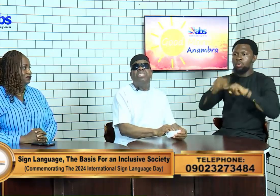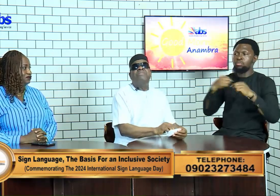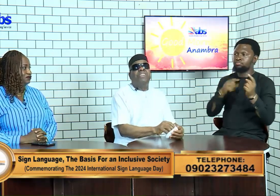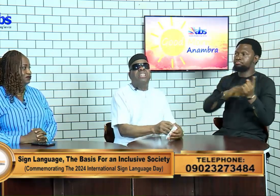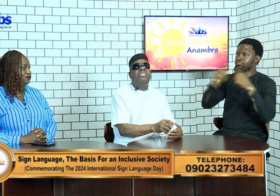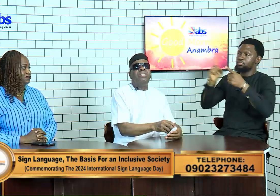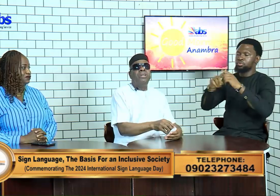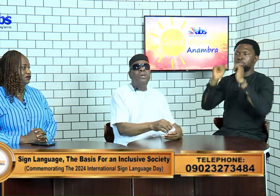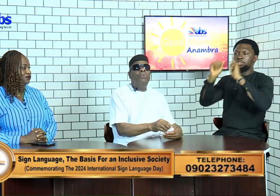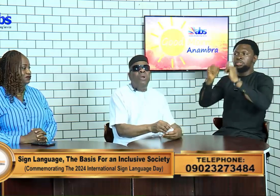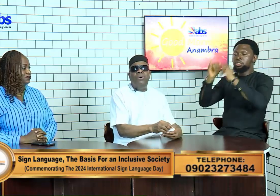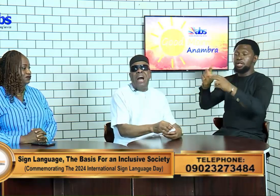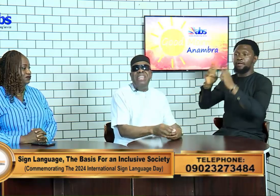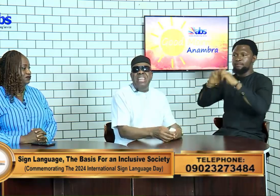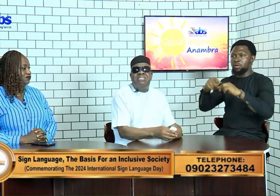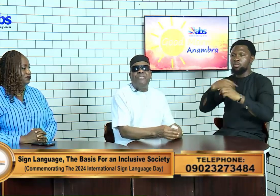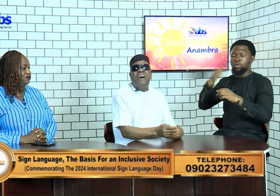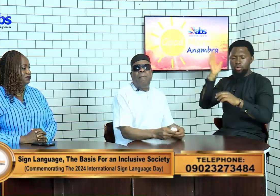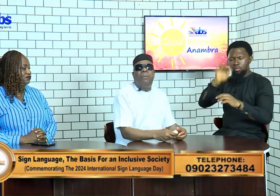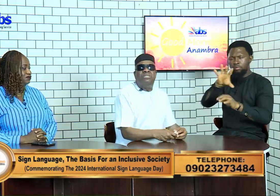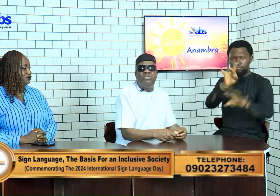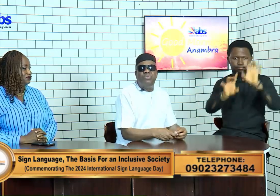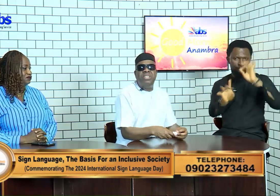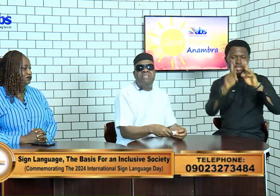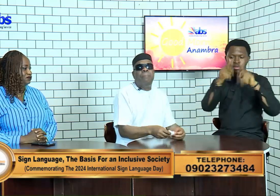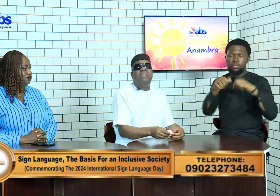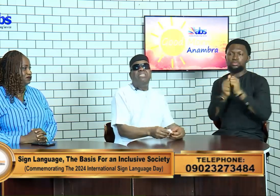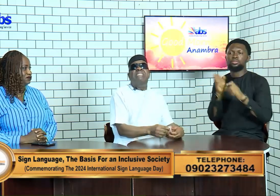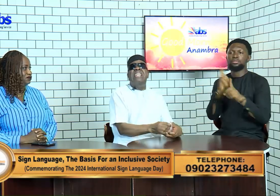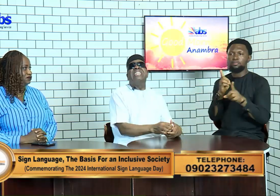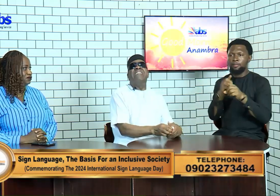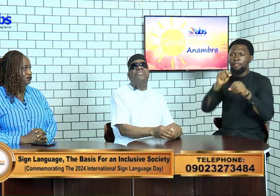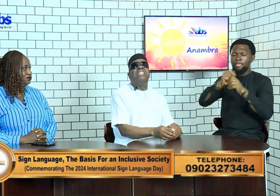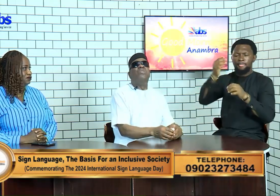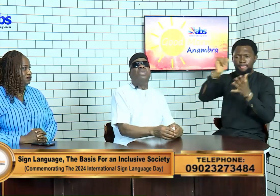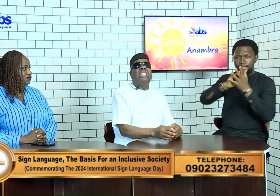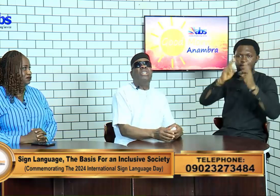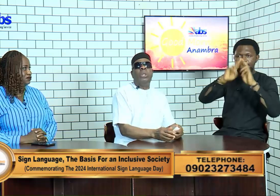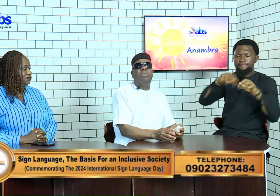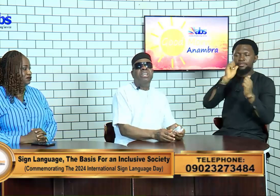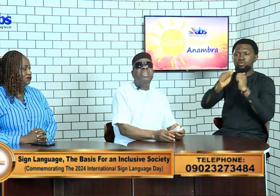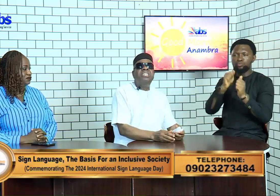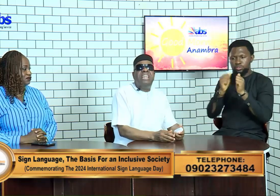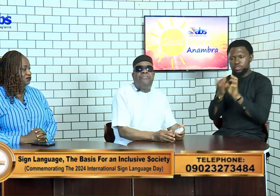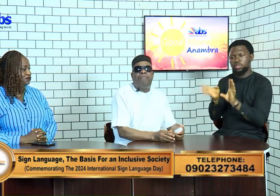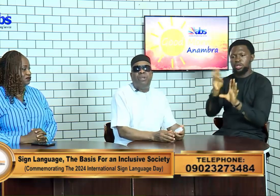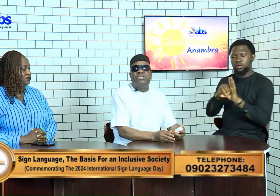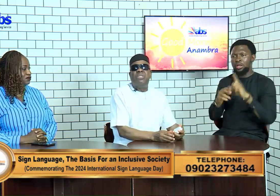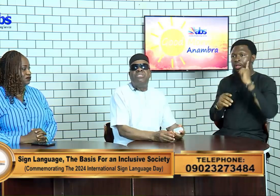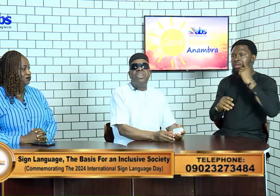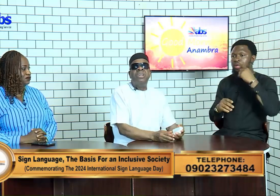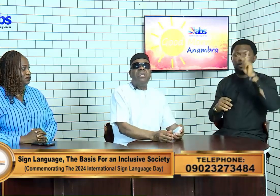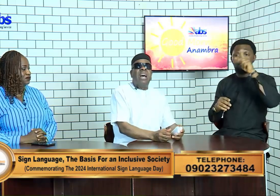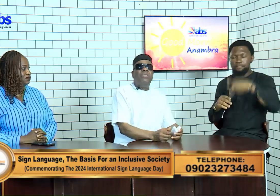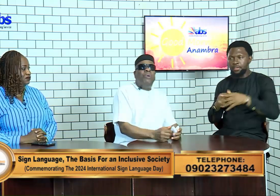to each village, we'll identify persons with disabilities in that village, which includes deaf